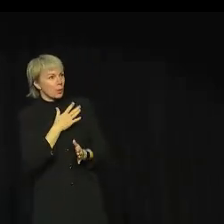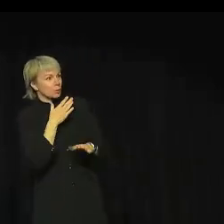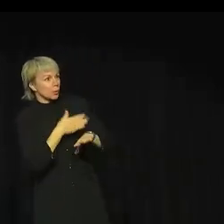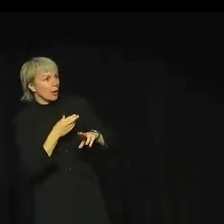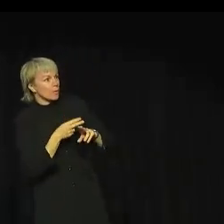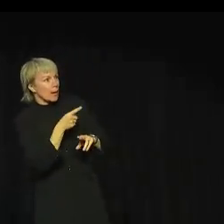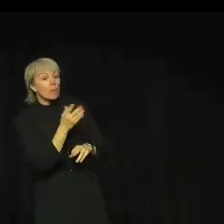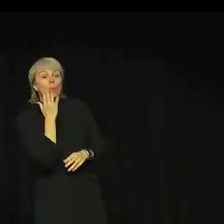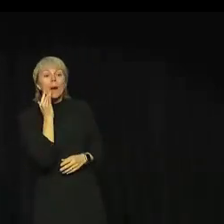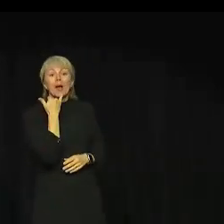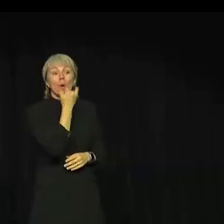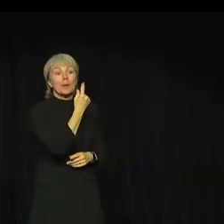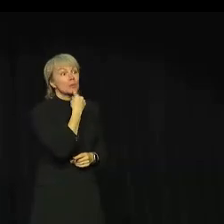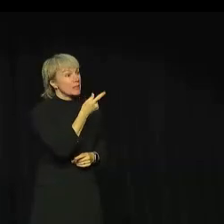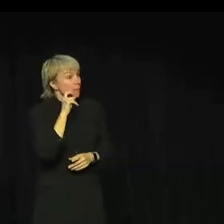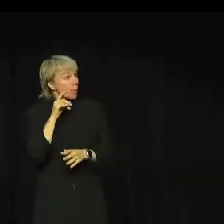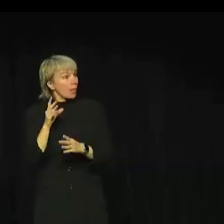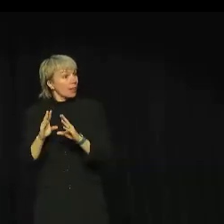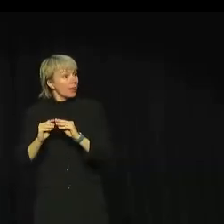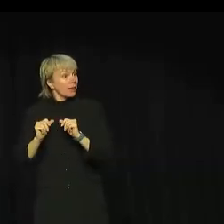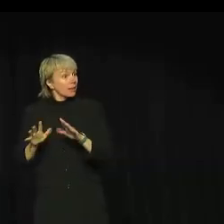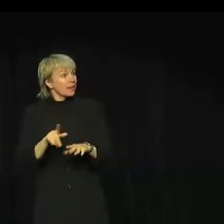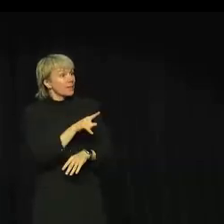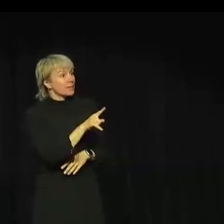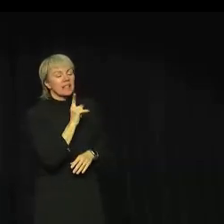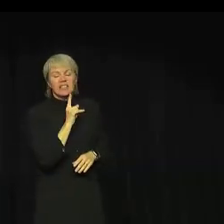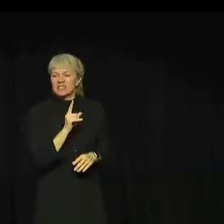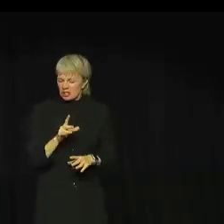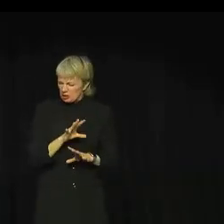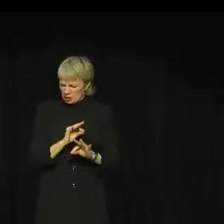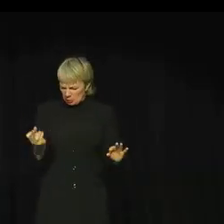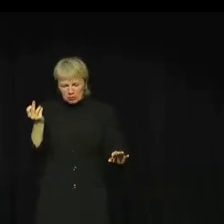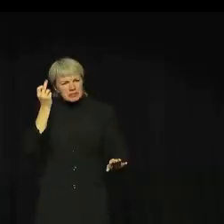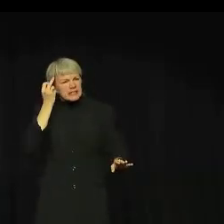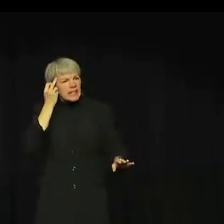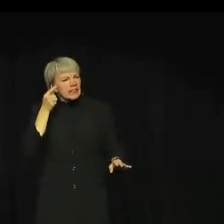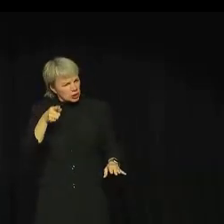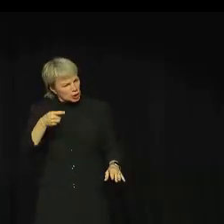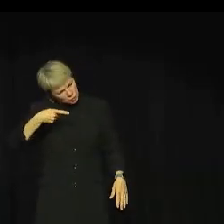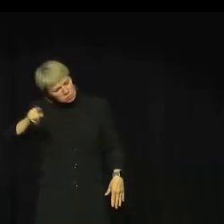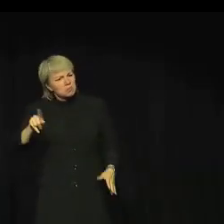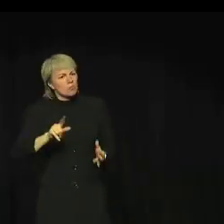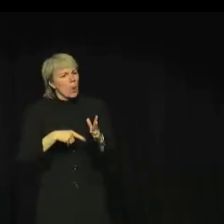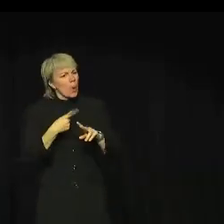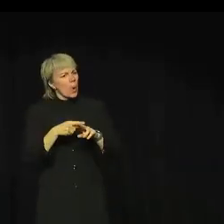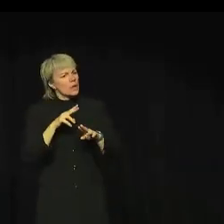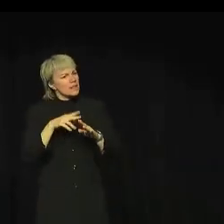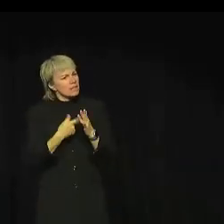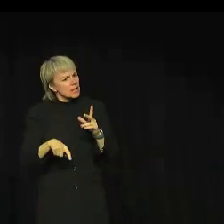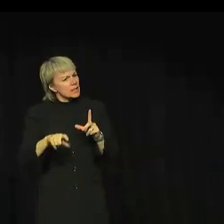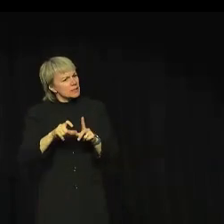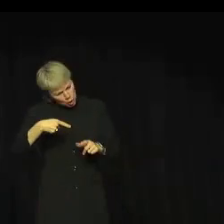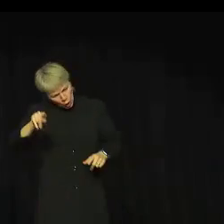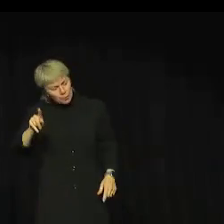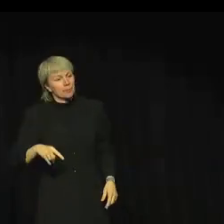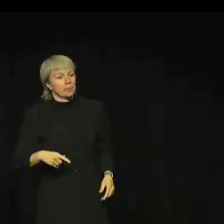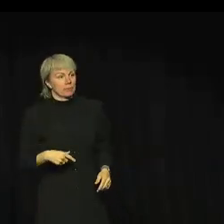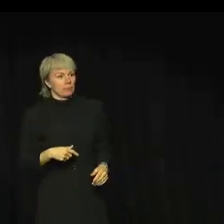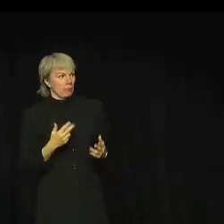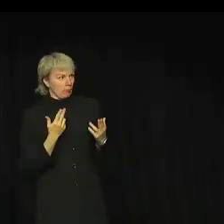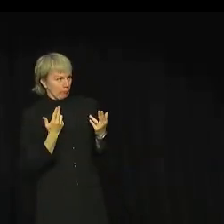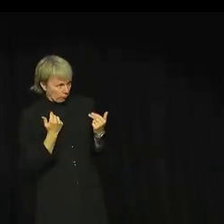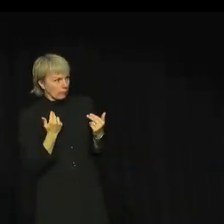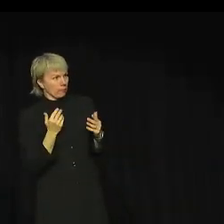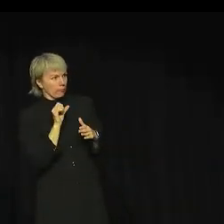he said words to the effect of, "Don't be ridiculous. You're going to Oxford. And so just as Kirby had